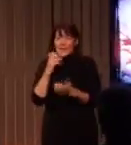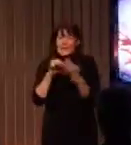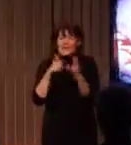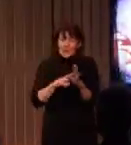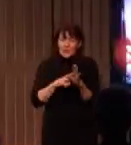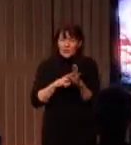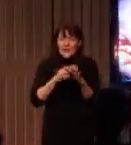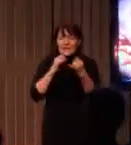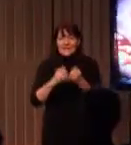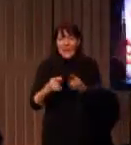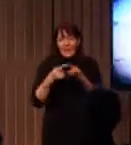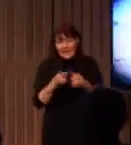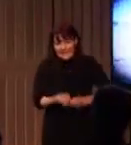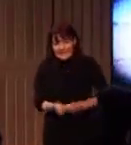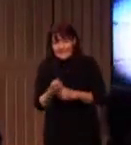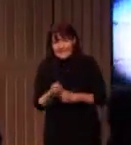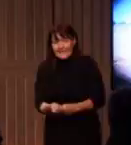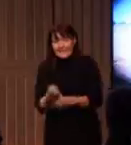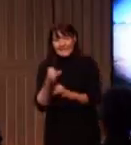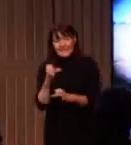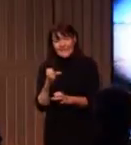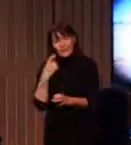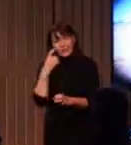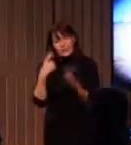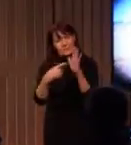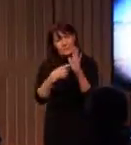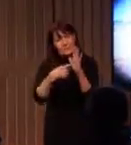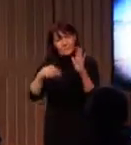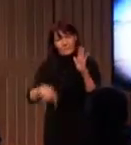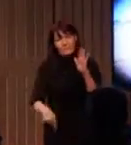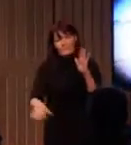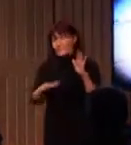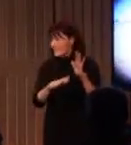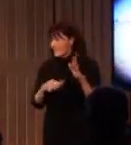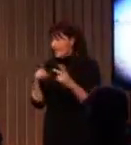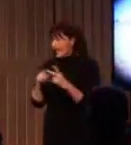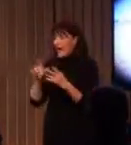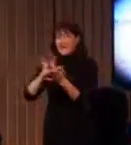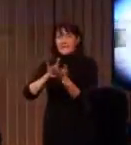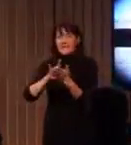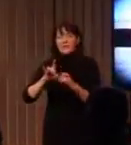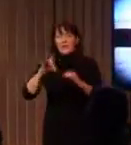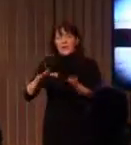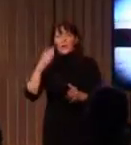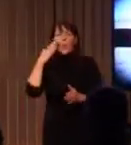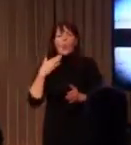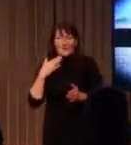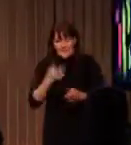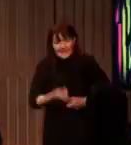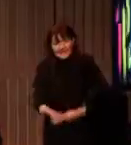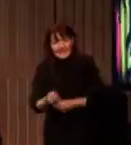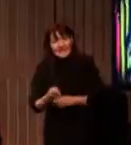southeast digging stick to signify where we are, and also a Central Australian woman's digging